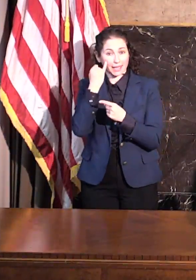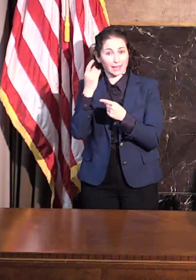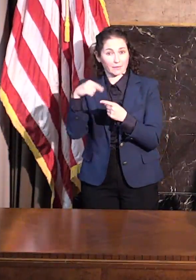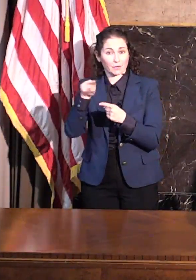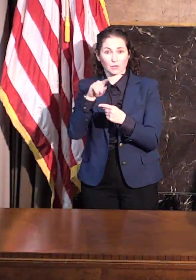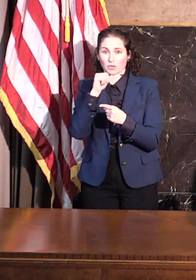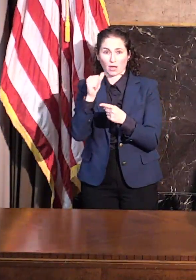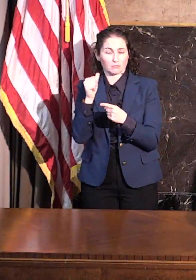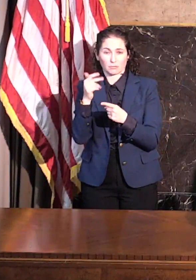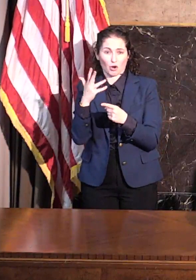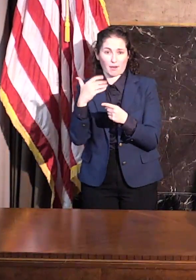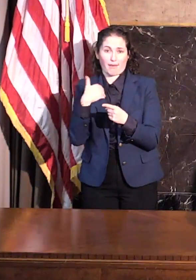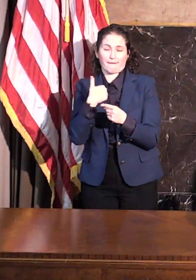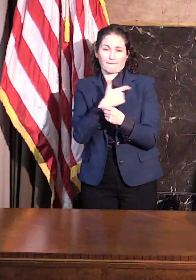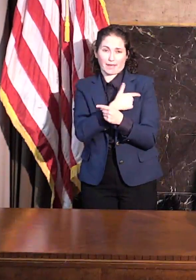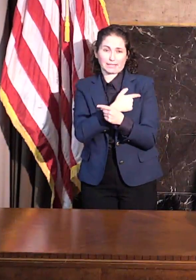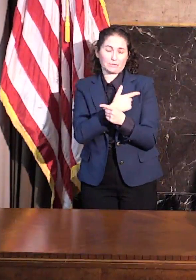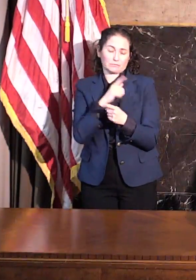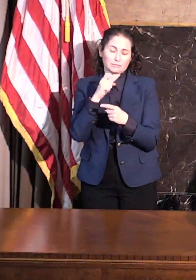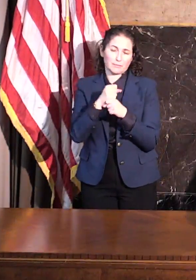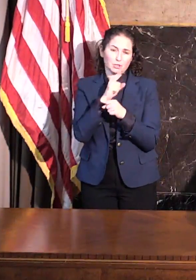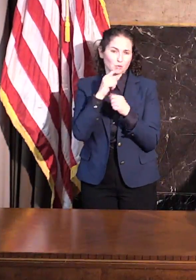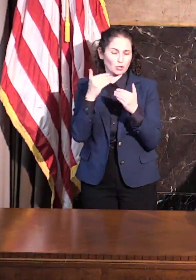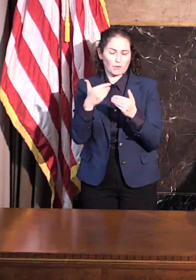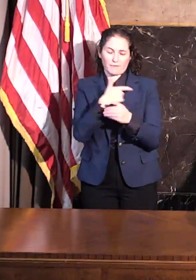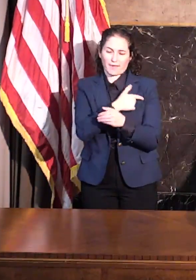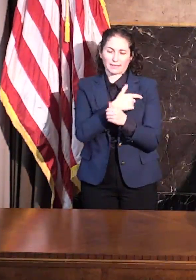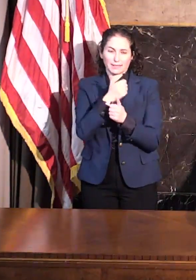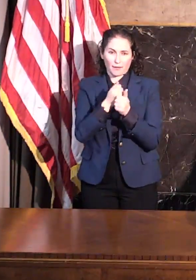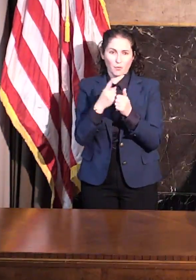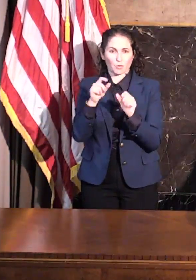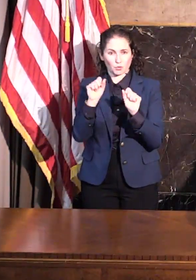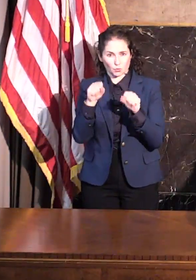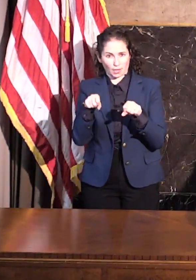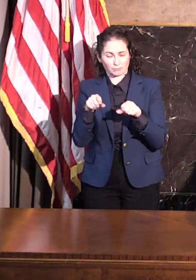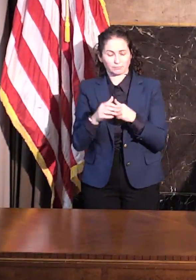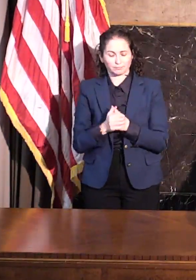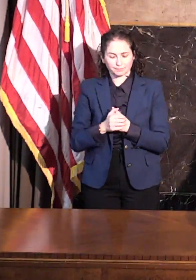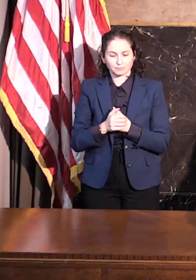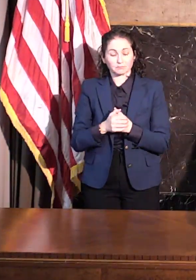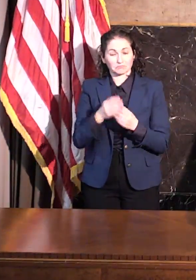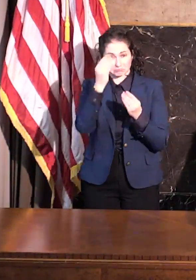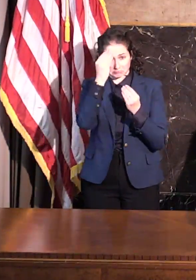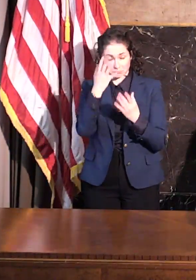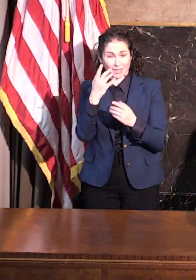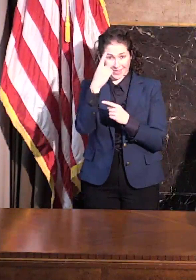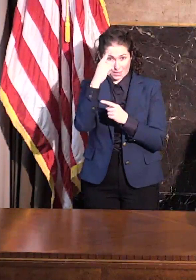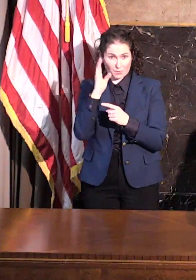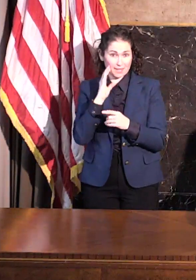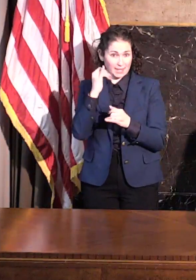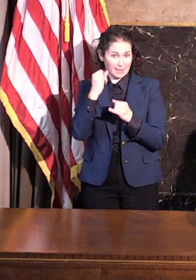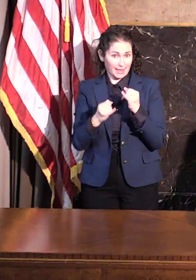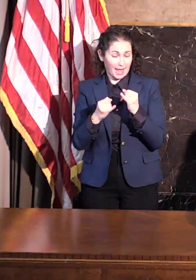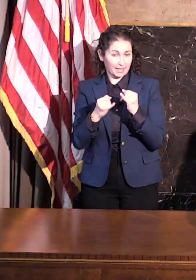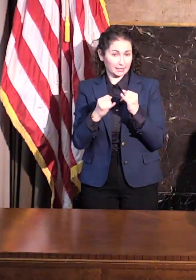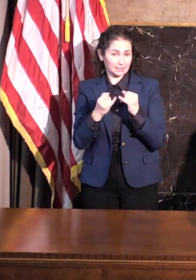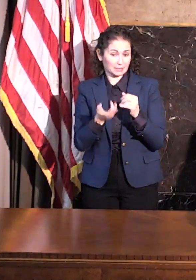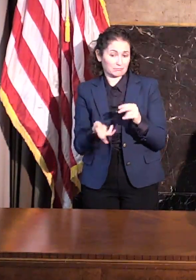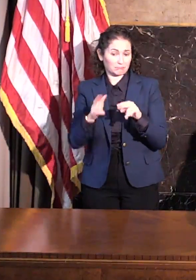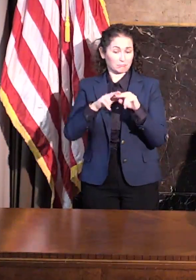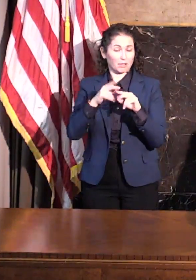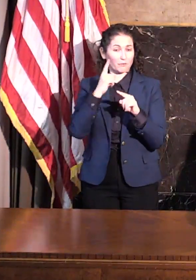workers. Those individuals have carried our state through these most trying times, and we want to make sure that they have the opportunity